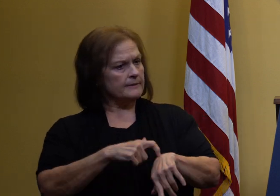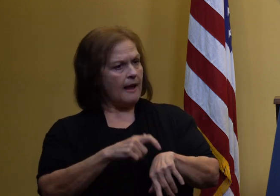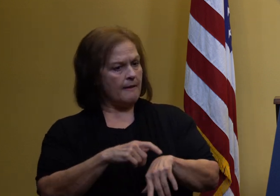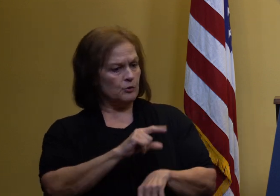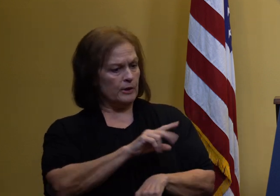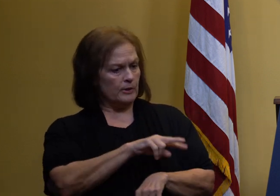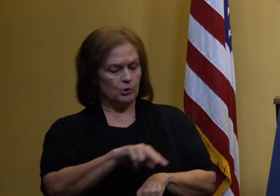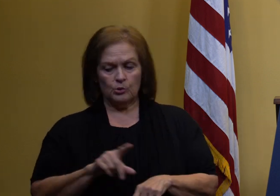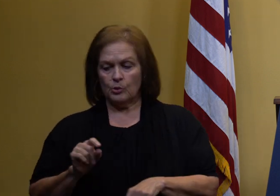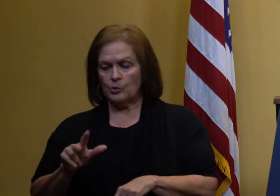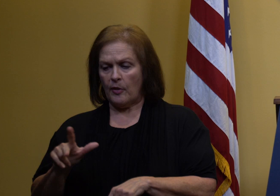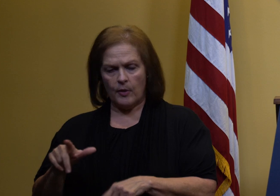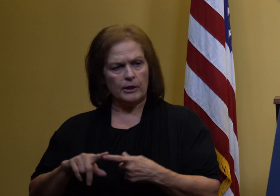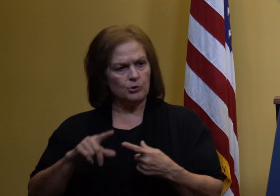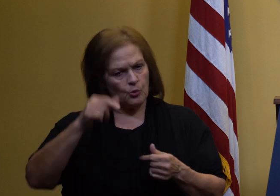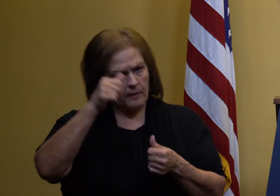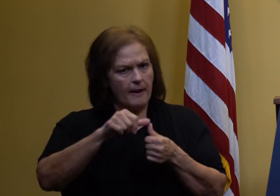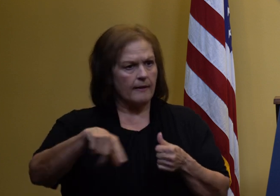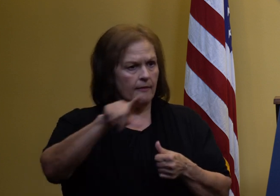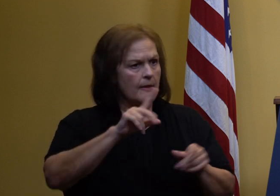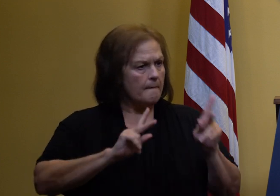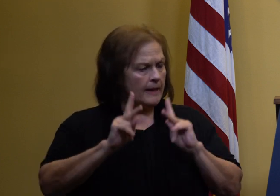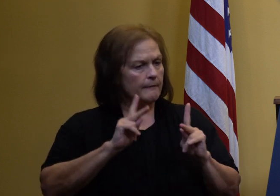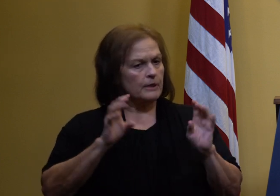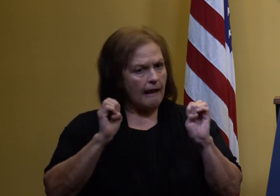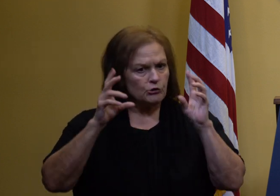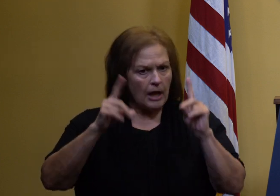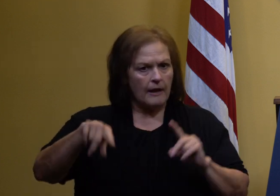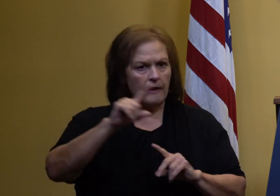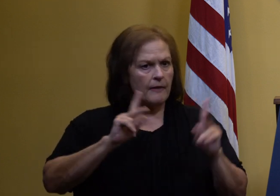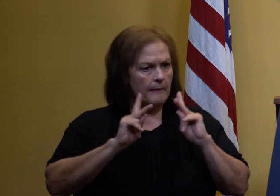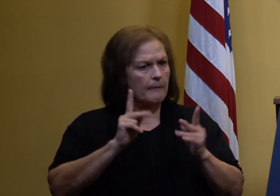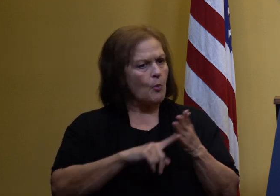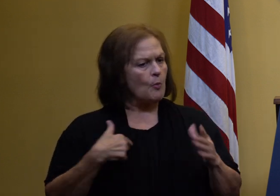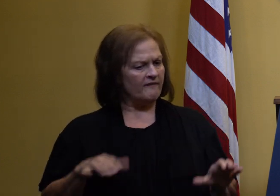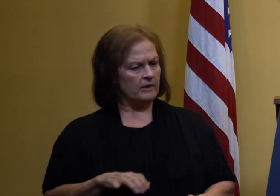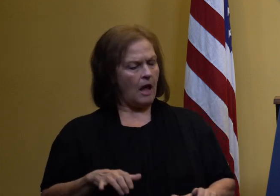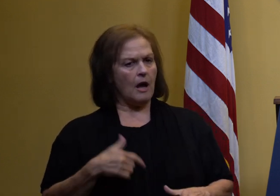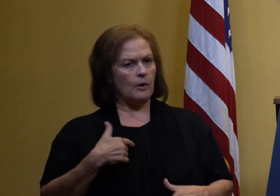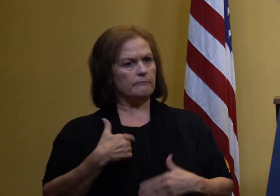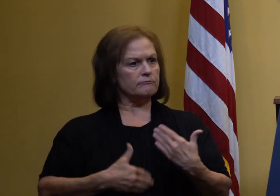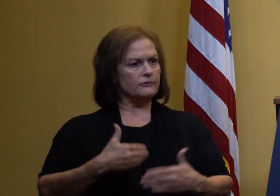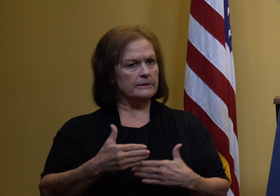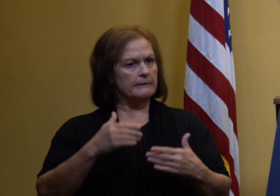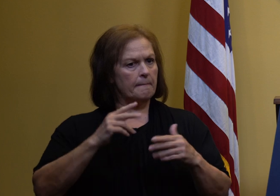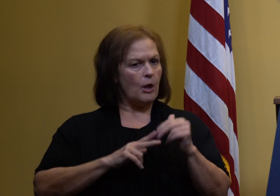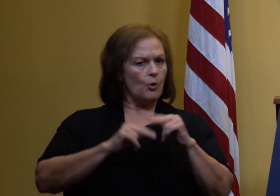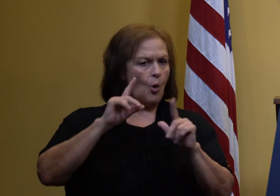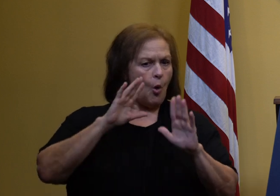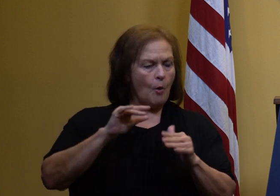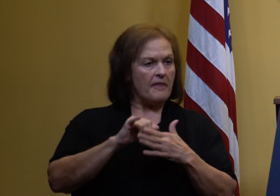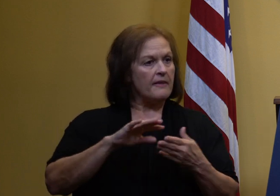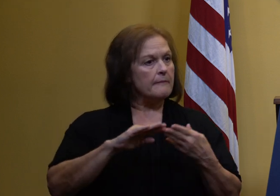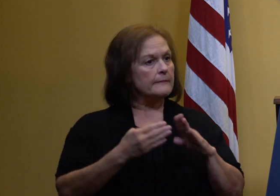2022 and into 23 to remind the public, to educate them on the progress, to build hope so that they know that the city